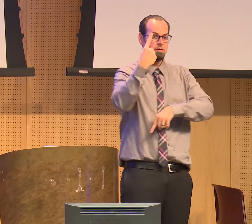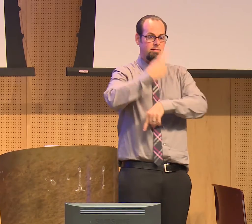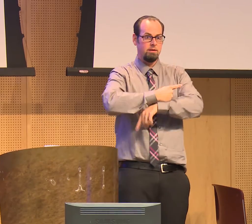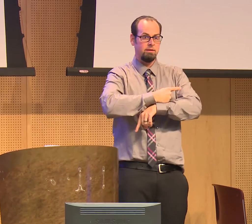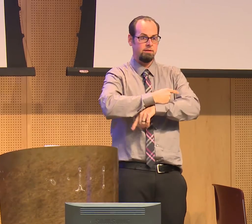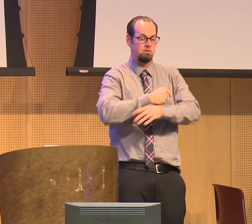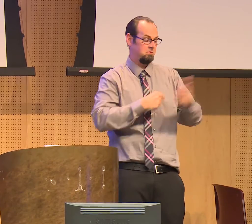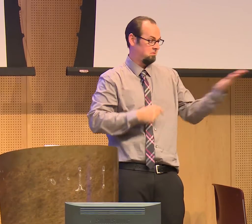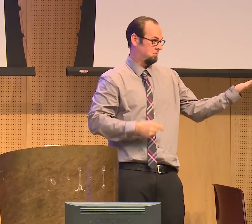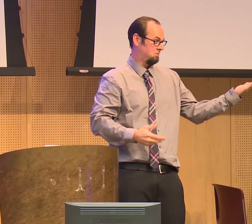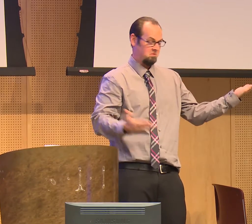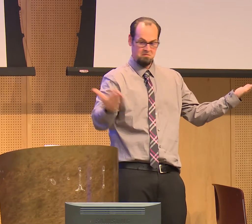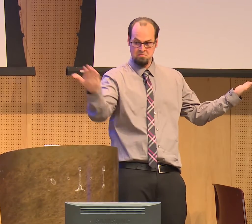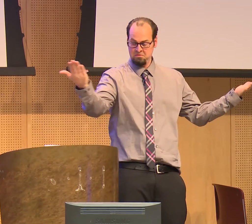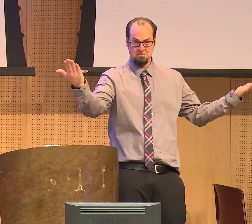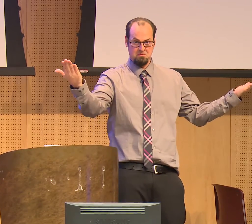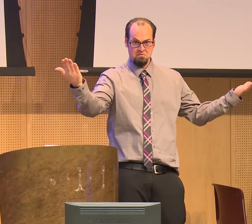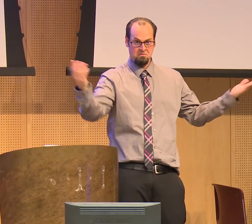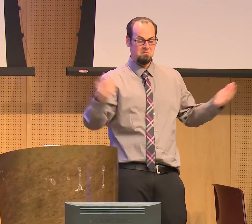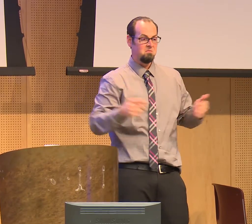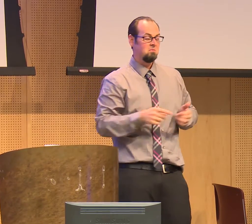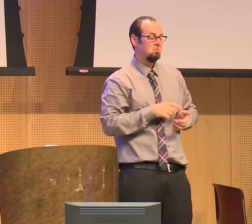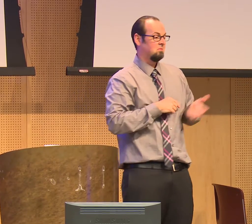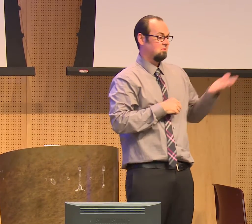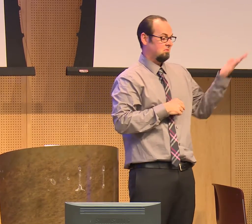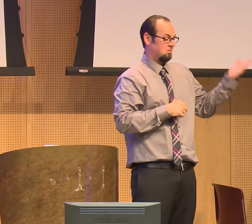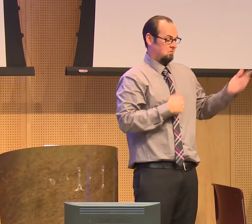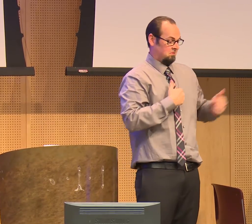And then the other co-op, they were different as night and day.